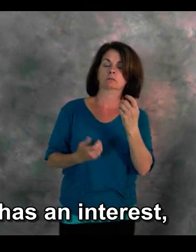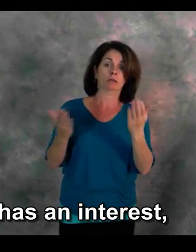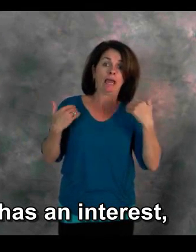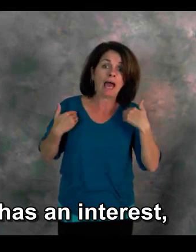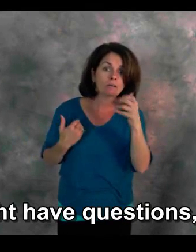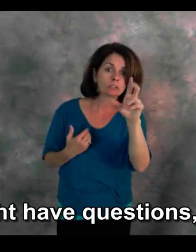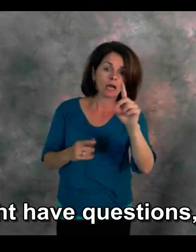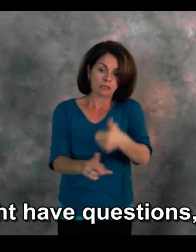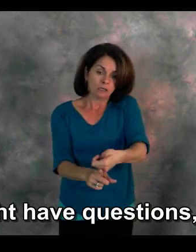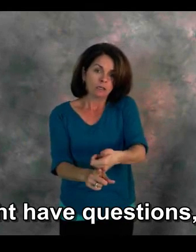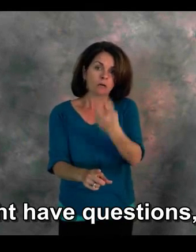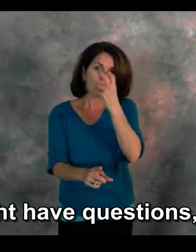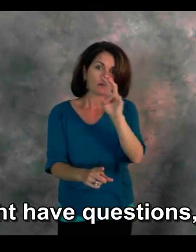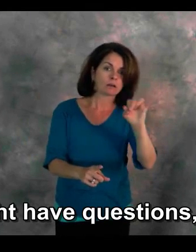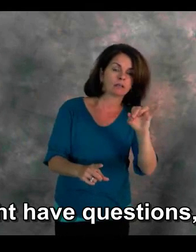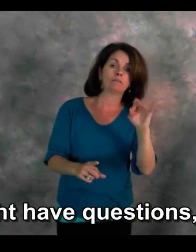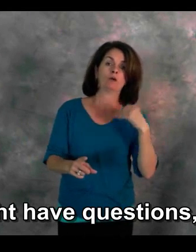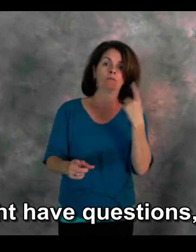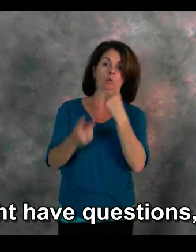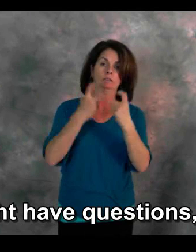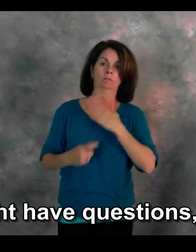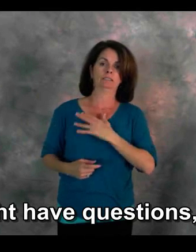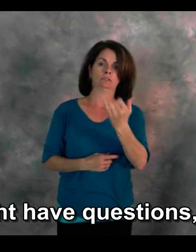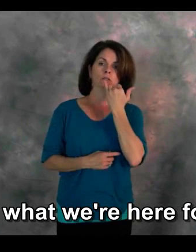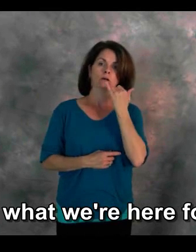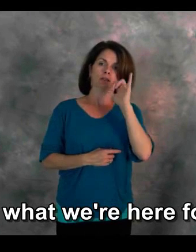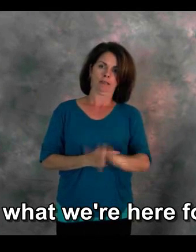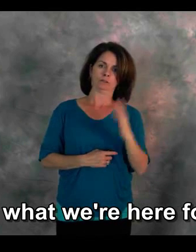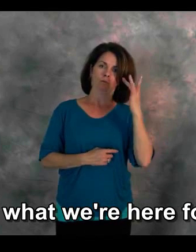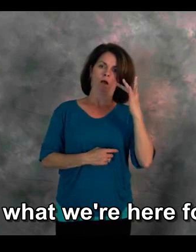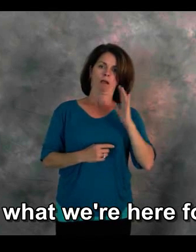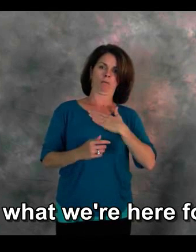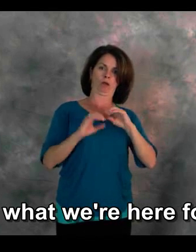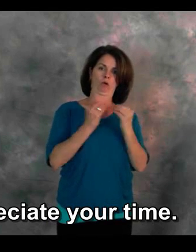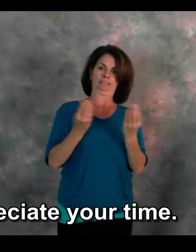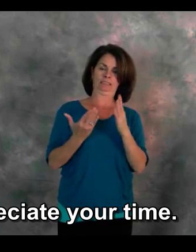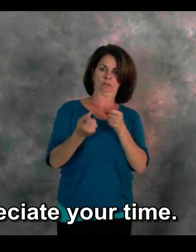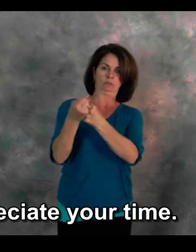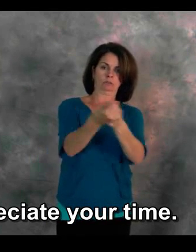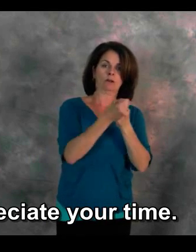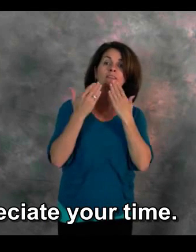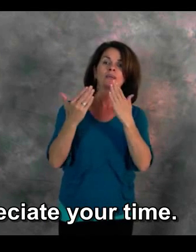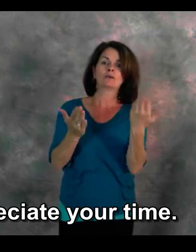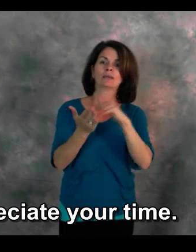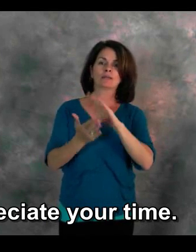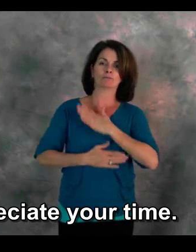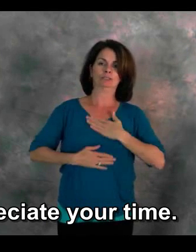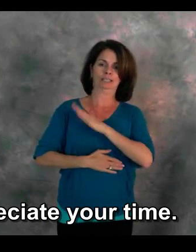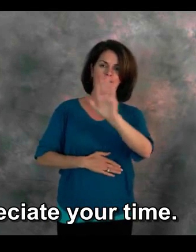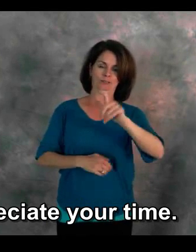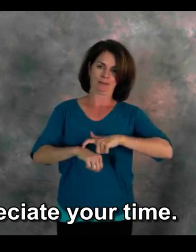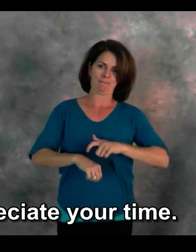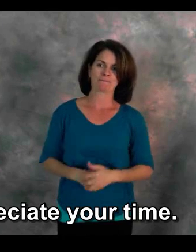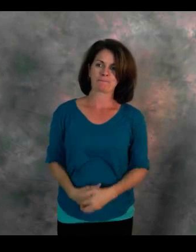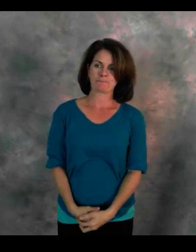an interest, who has a child who might have questions, please give us a call. That's what we're here for. So thank you again. I